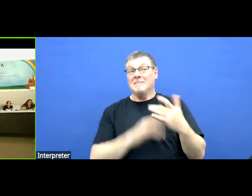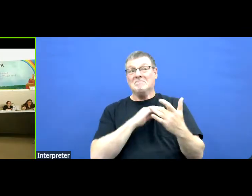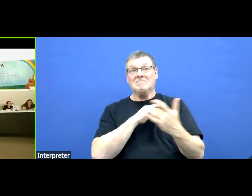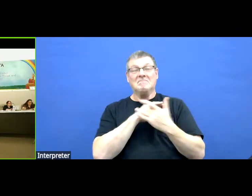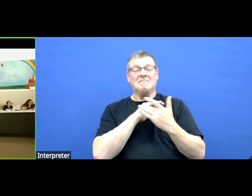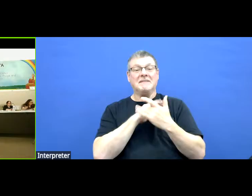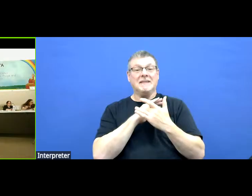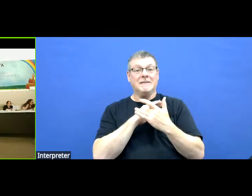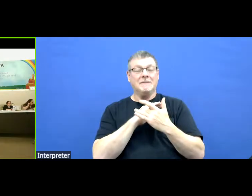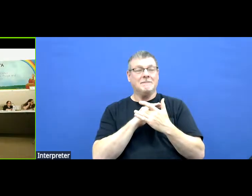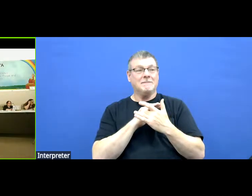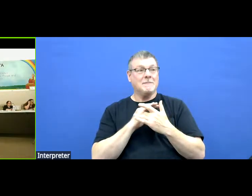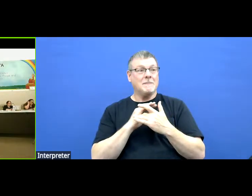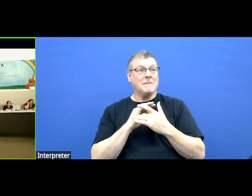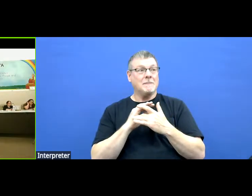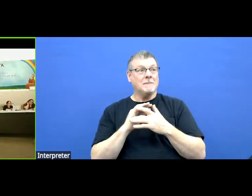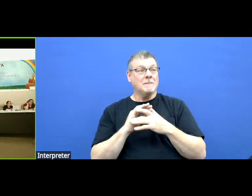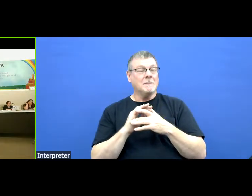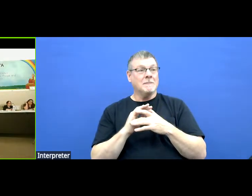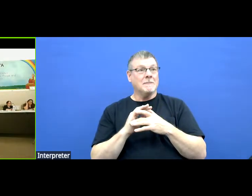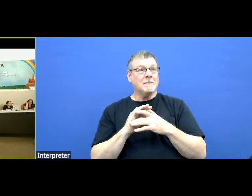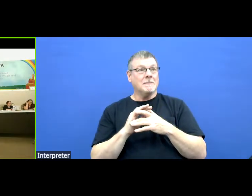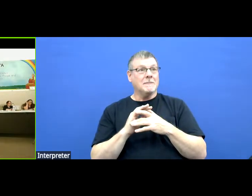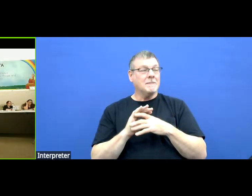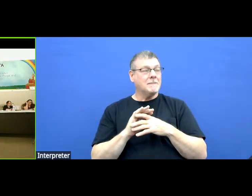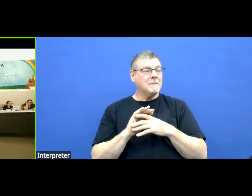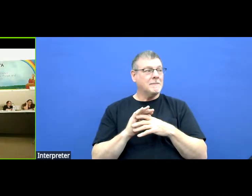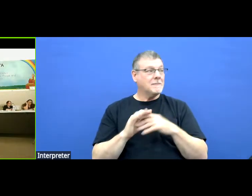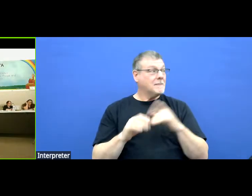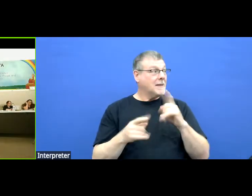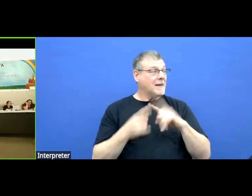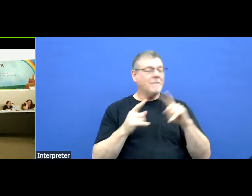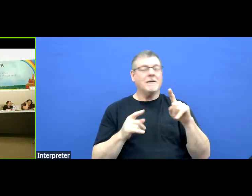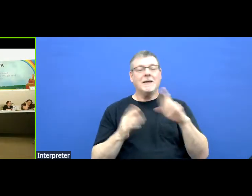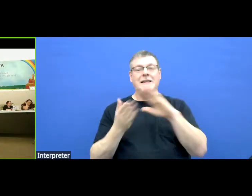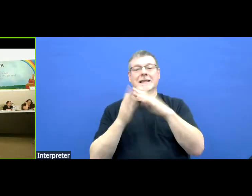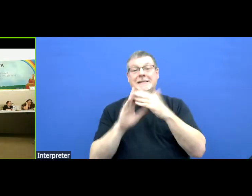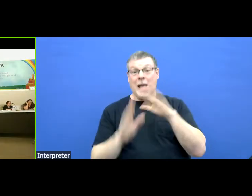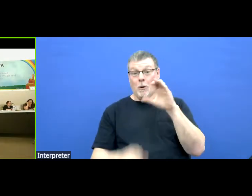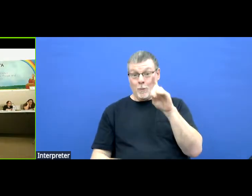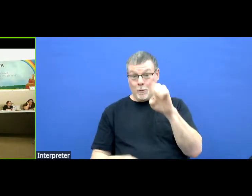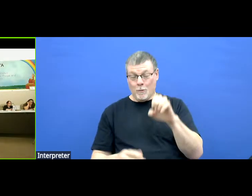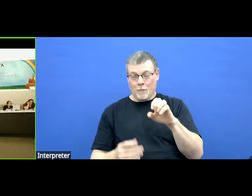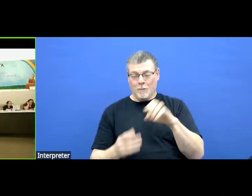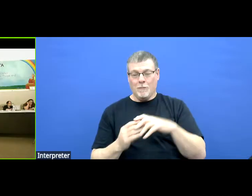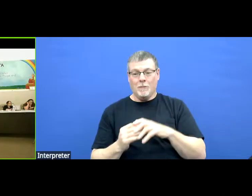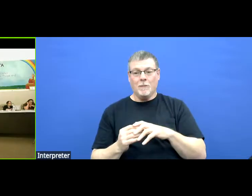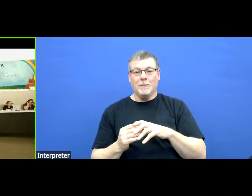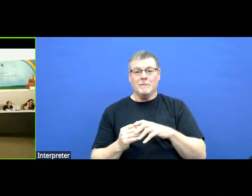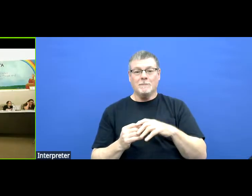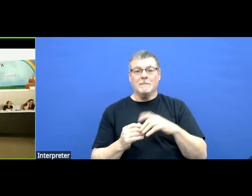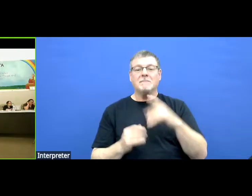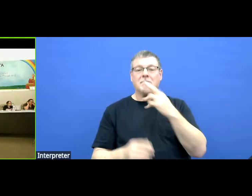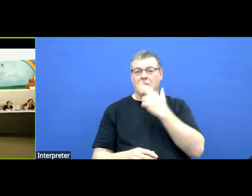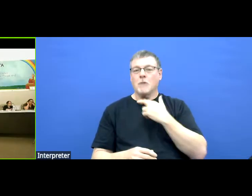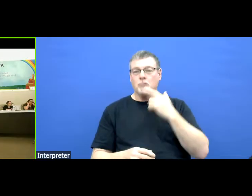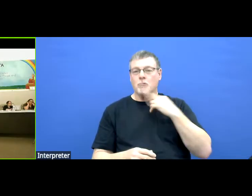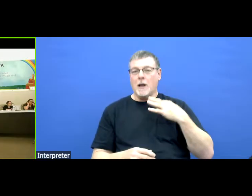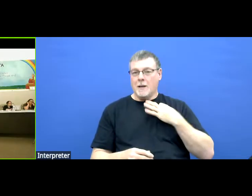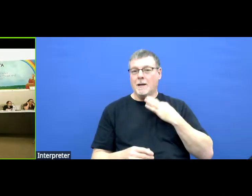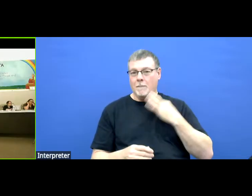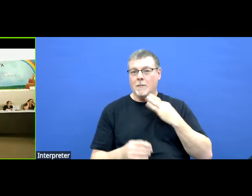comes in because of the fun of town code. It comes in as a restaurant application,